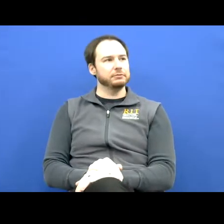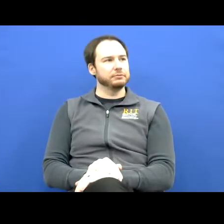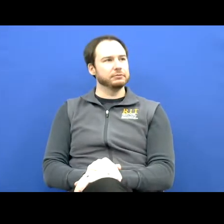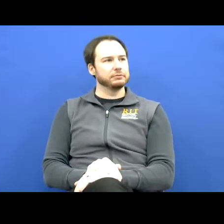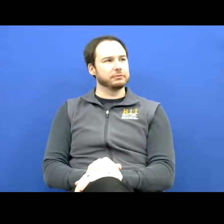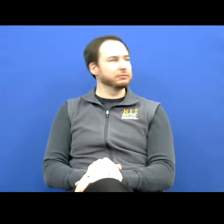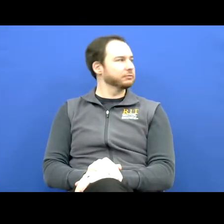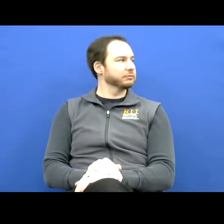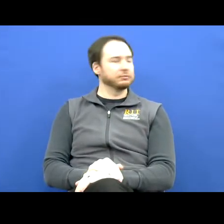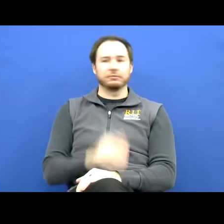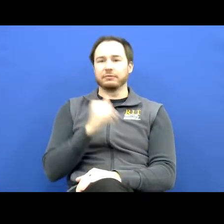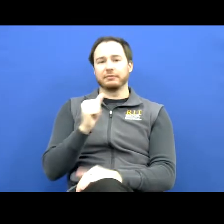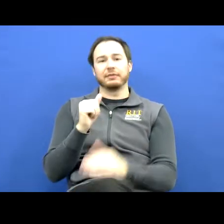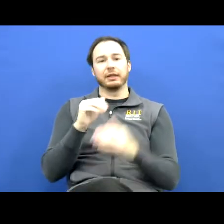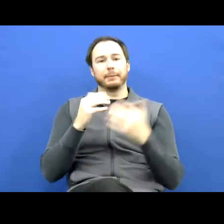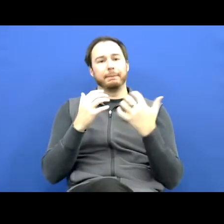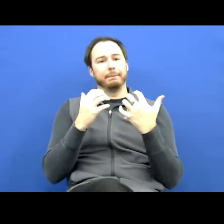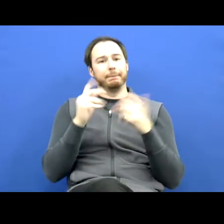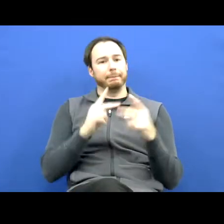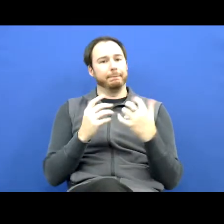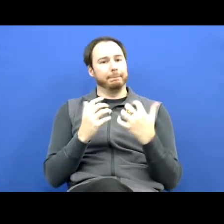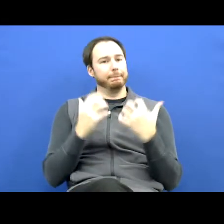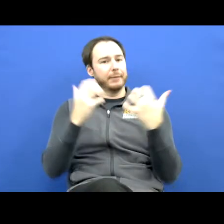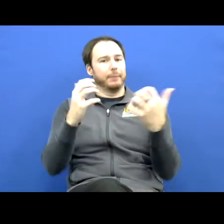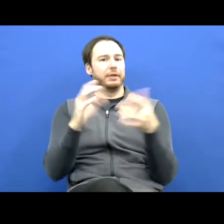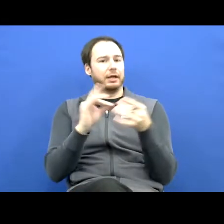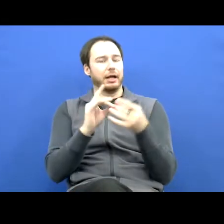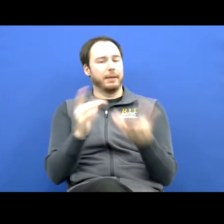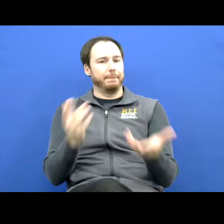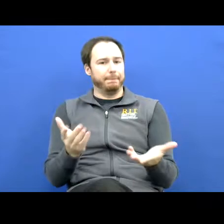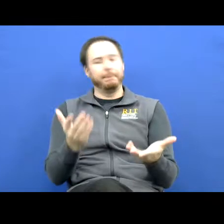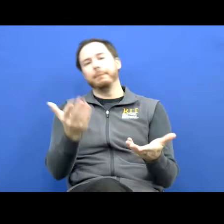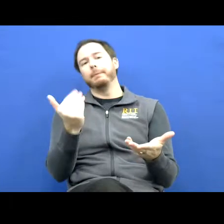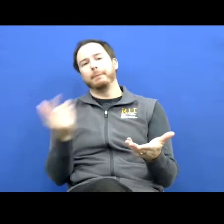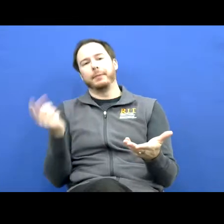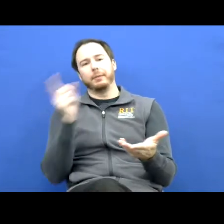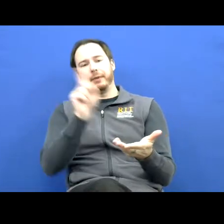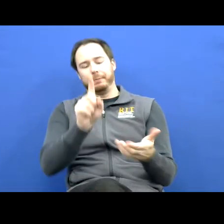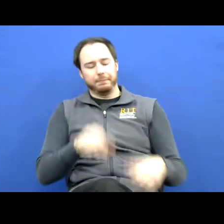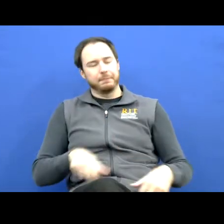Do we have anything from the public? Any comments?